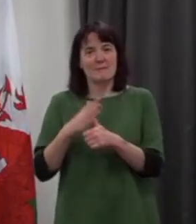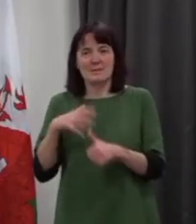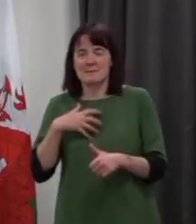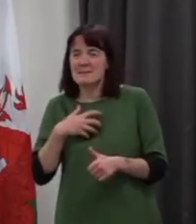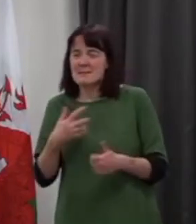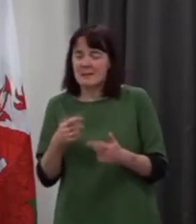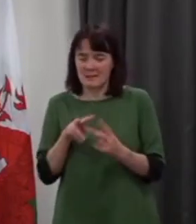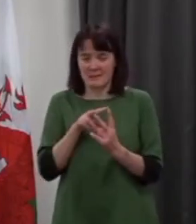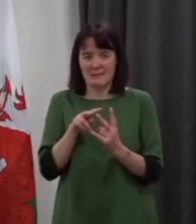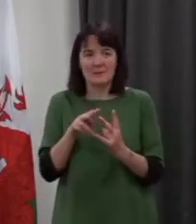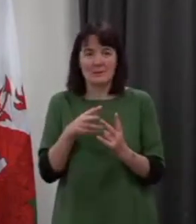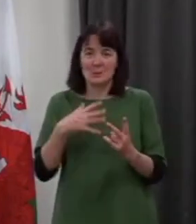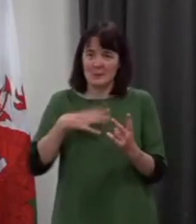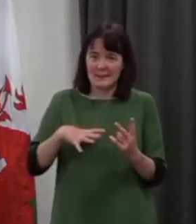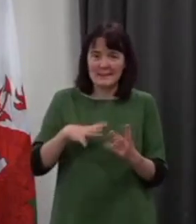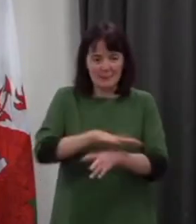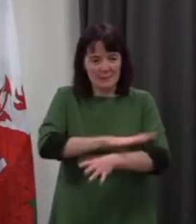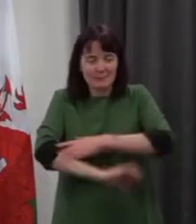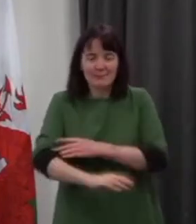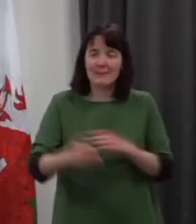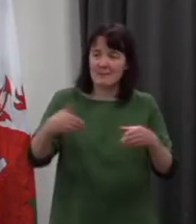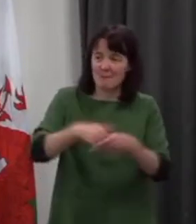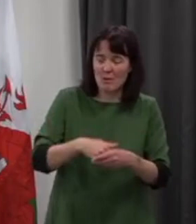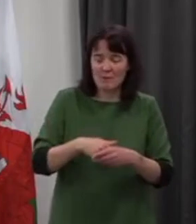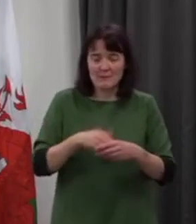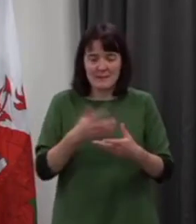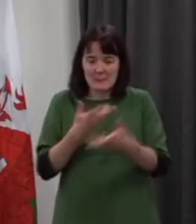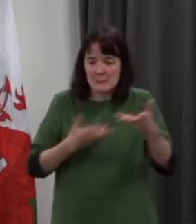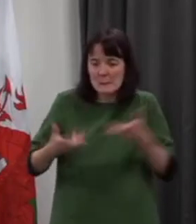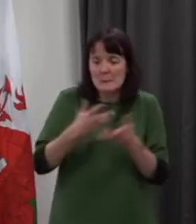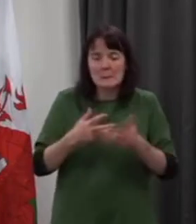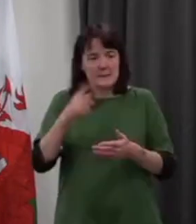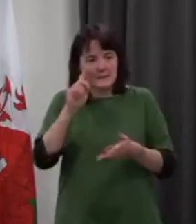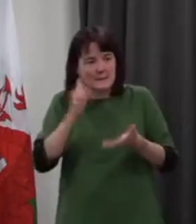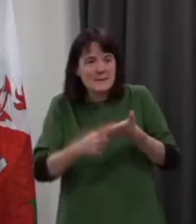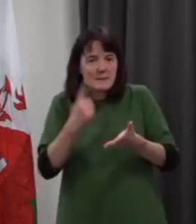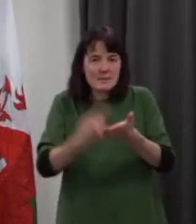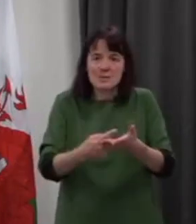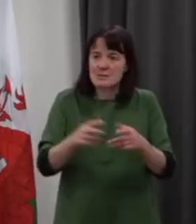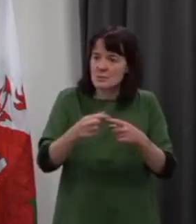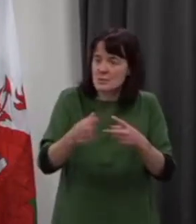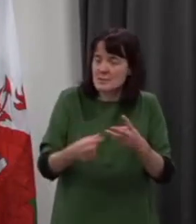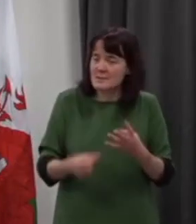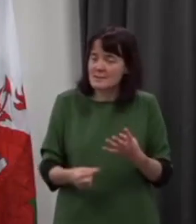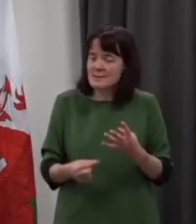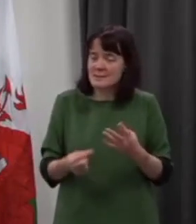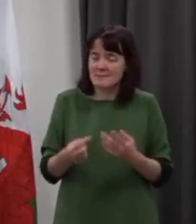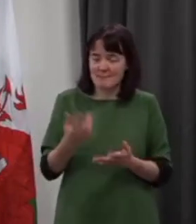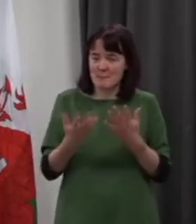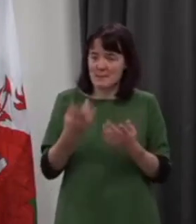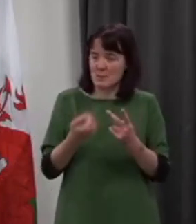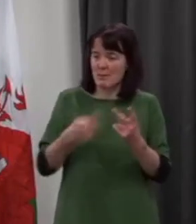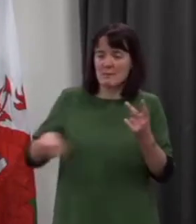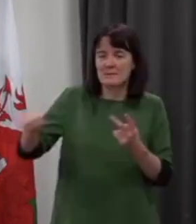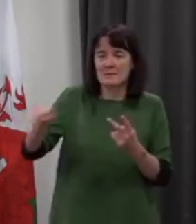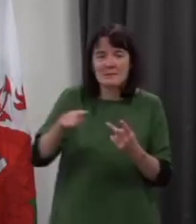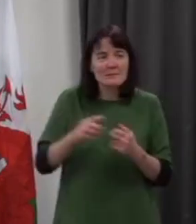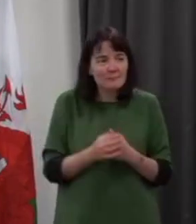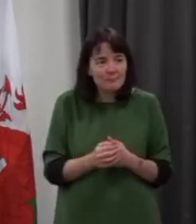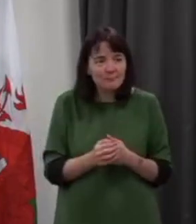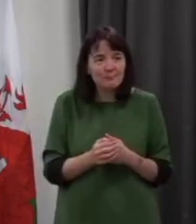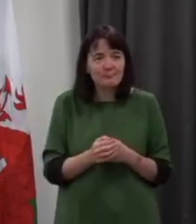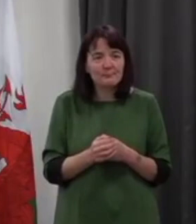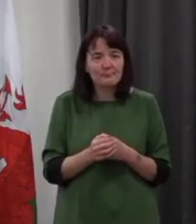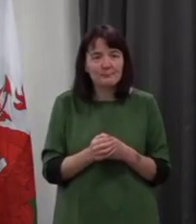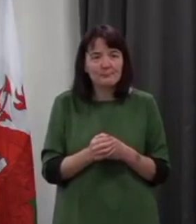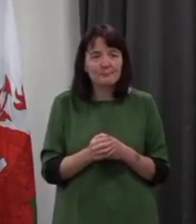will need to be more involved in a range of these choices than everyone else in the government. But we want to make sure that our testing capacity